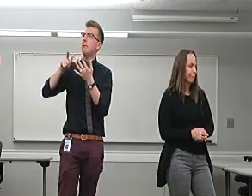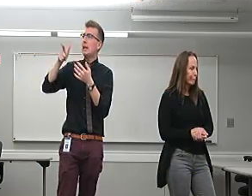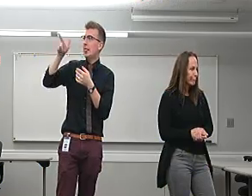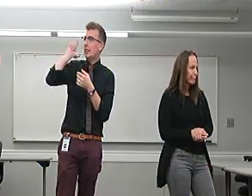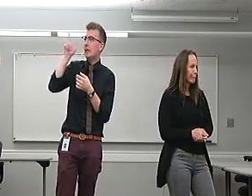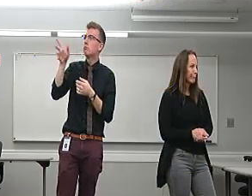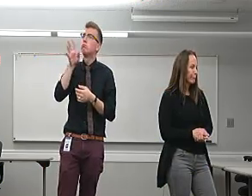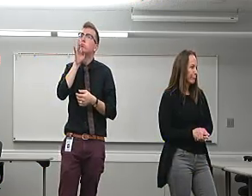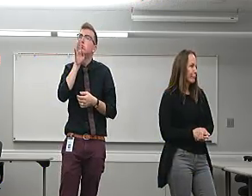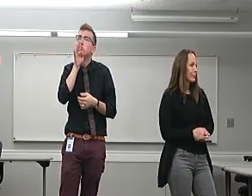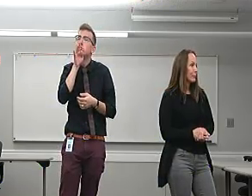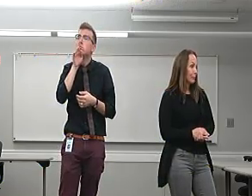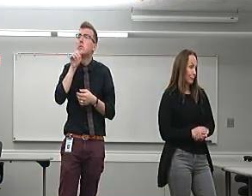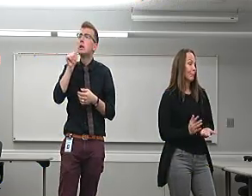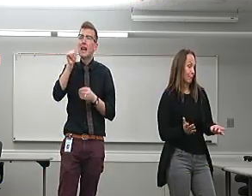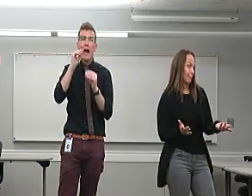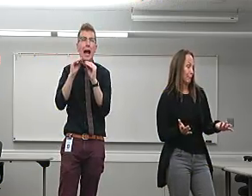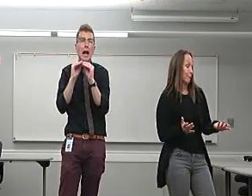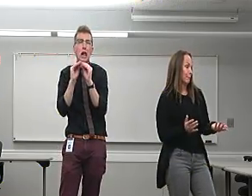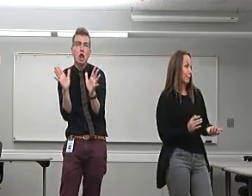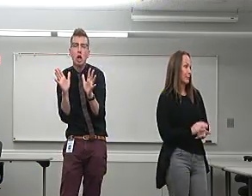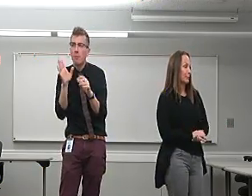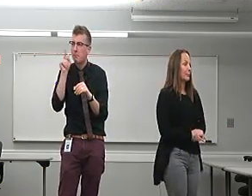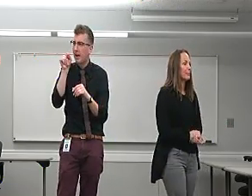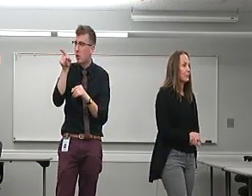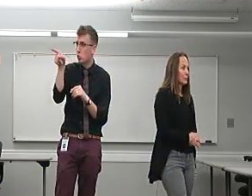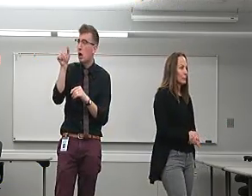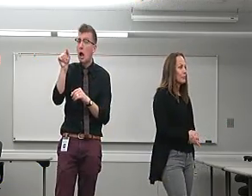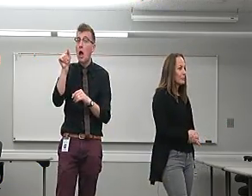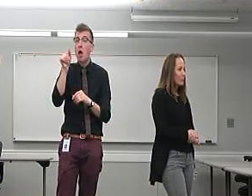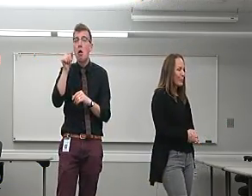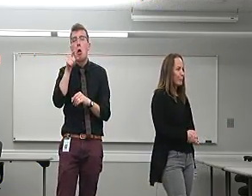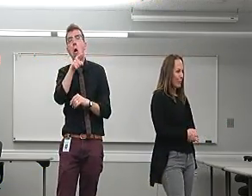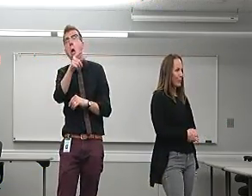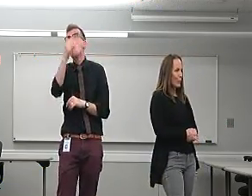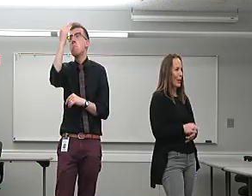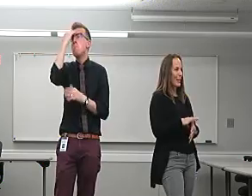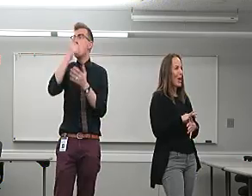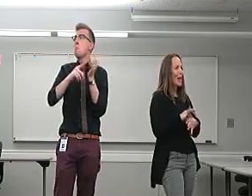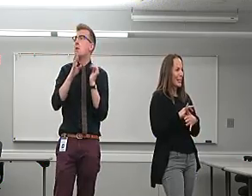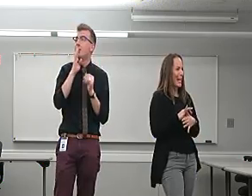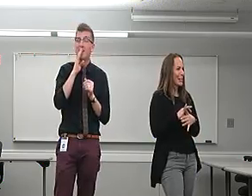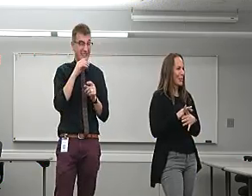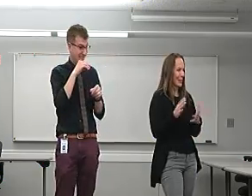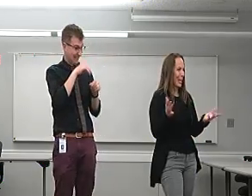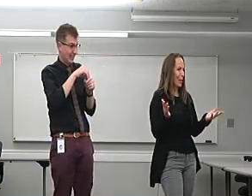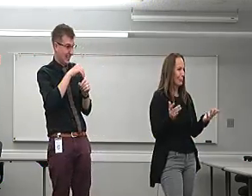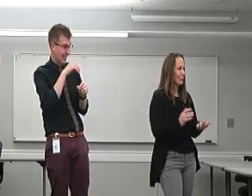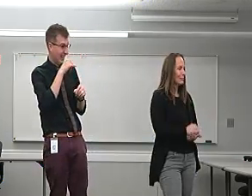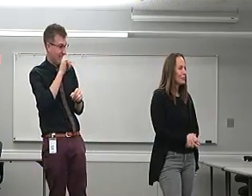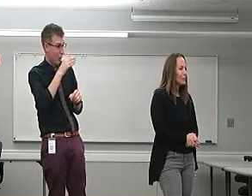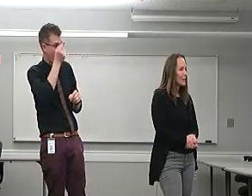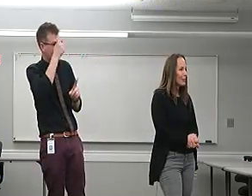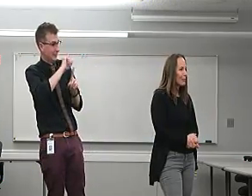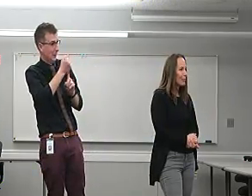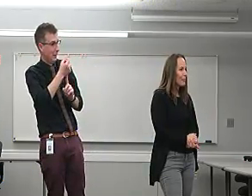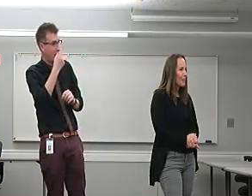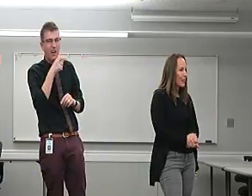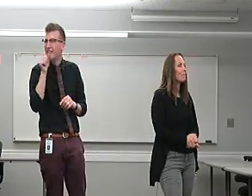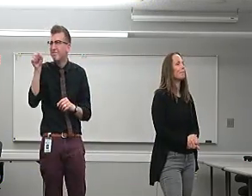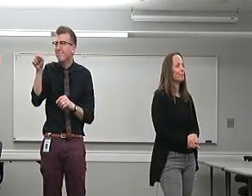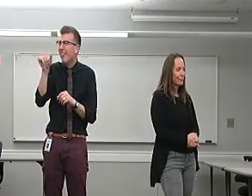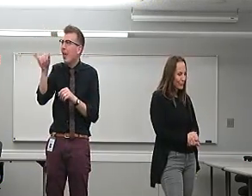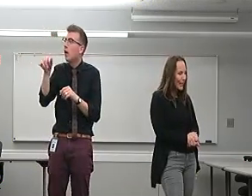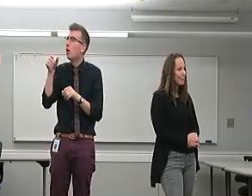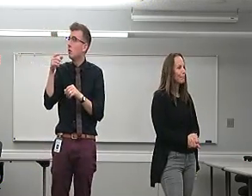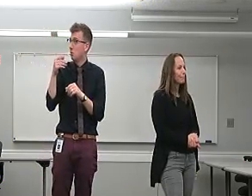real clear, but if you know what she's saying, you can tell that's what she's saying. Right, in context, and you can tell. I expect that was before her implant. Yeah. So